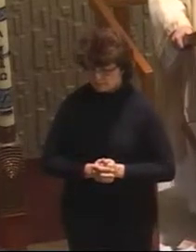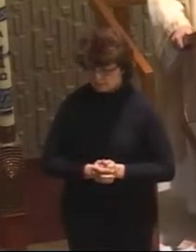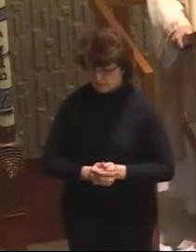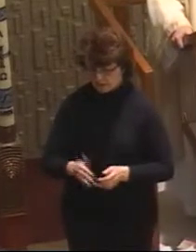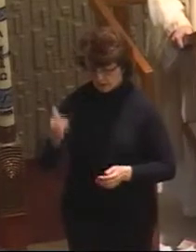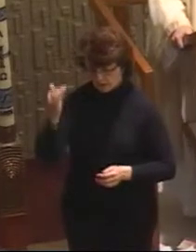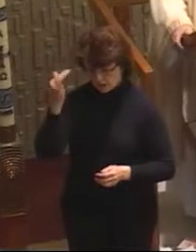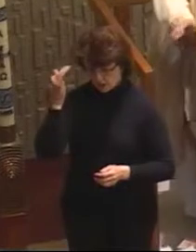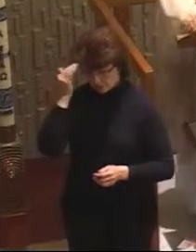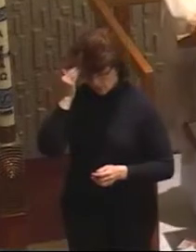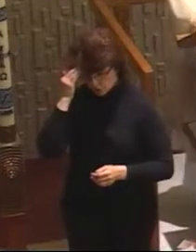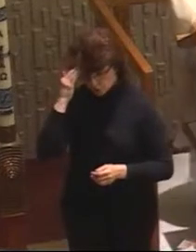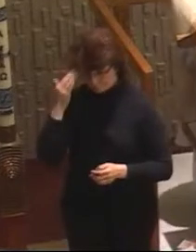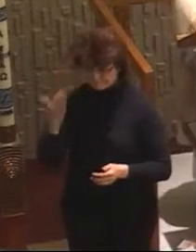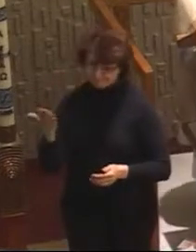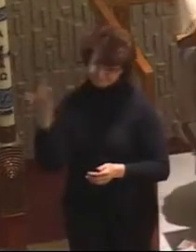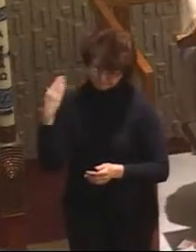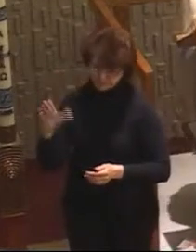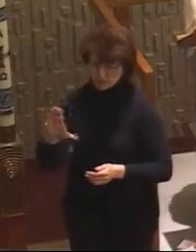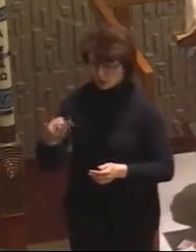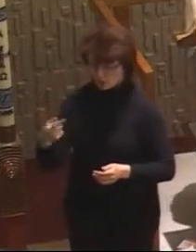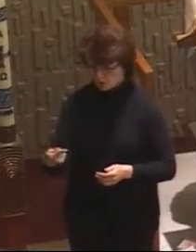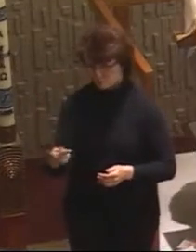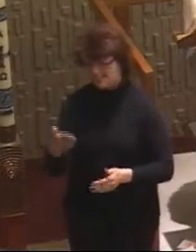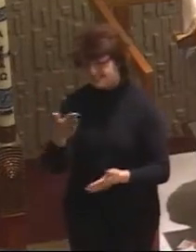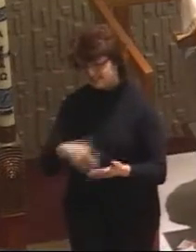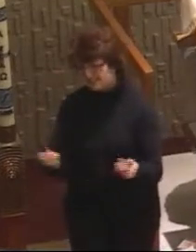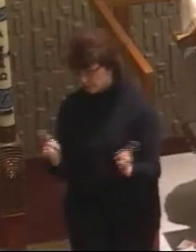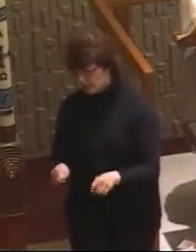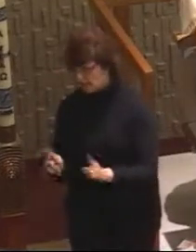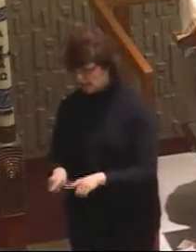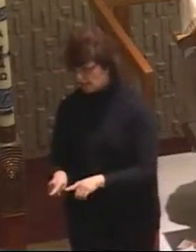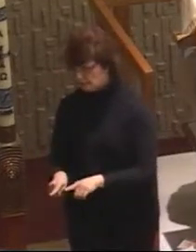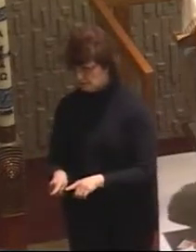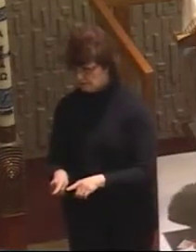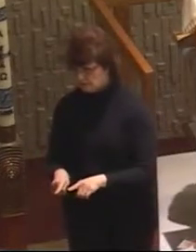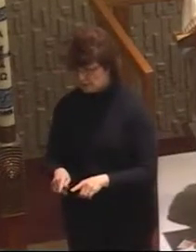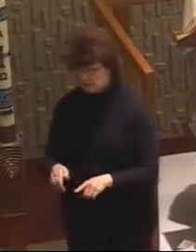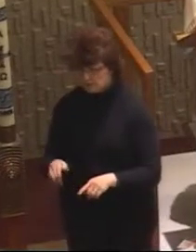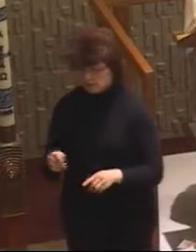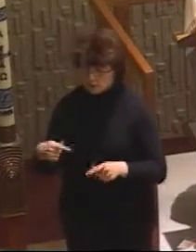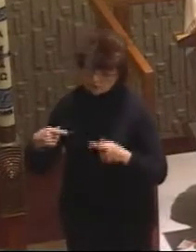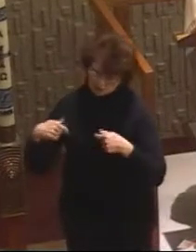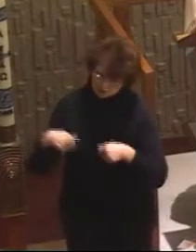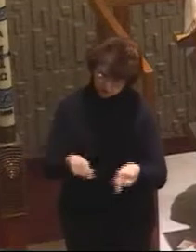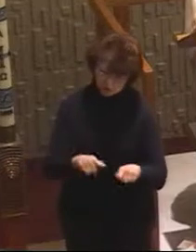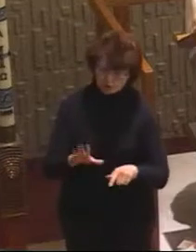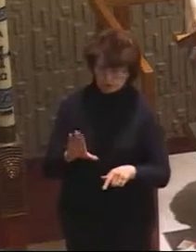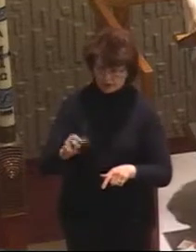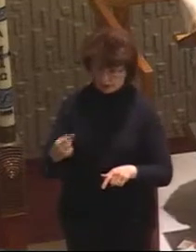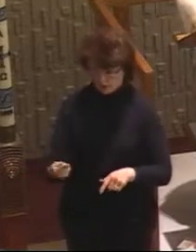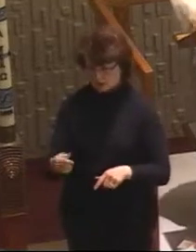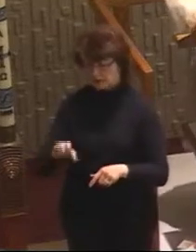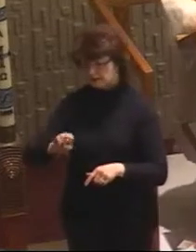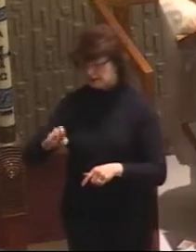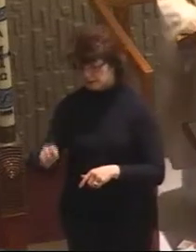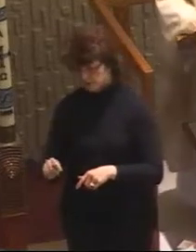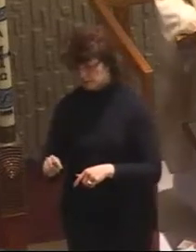I've known since August that something was in the works. And during the course of August, September, and October, I had